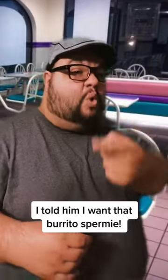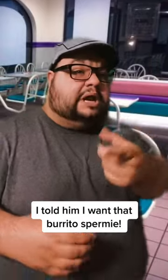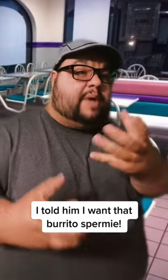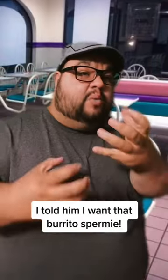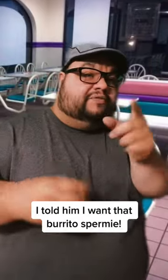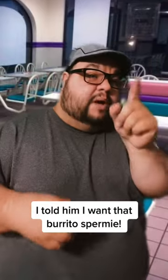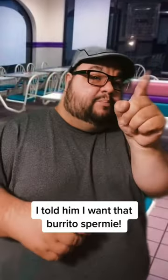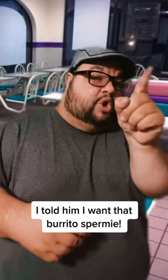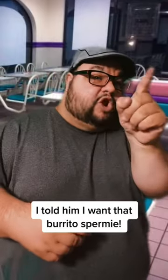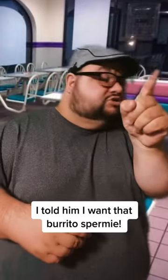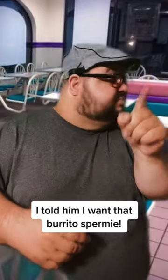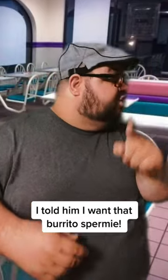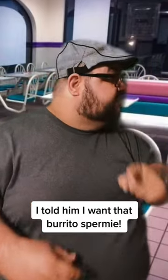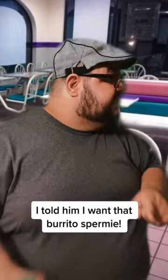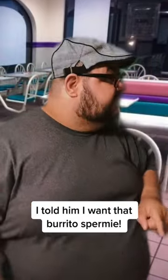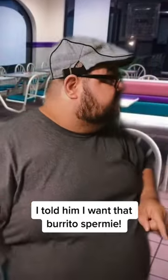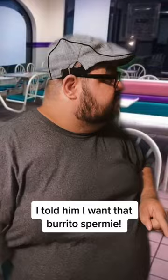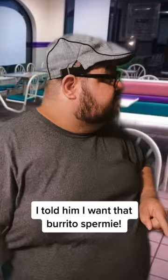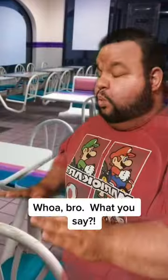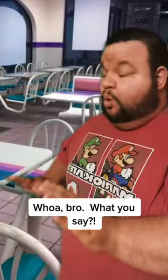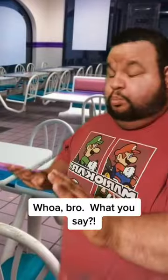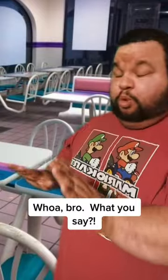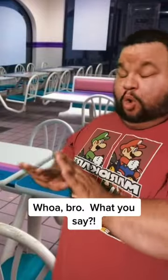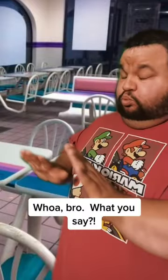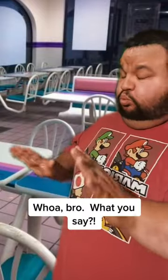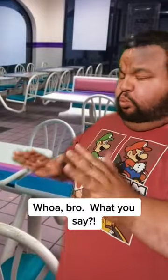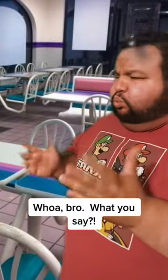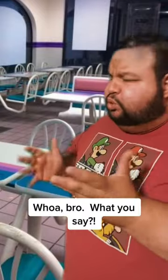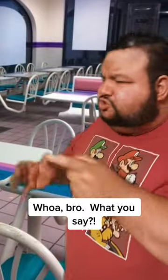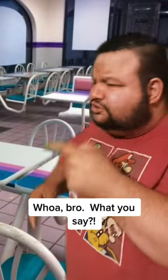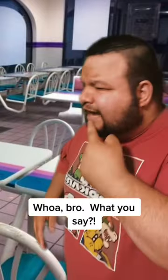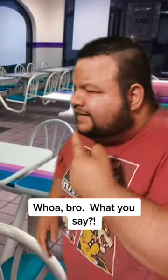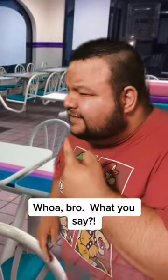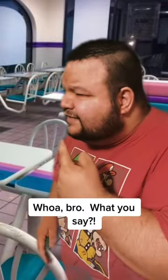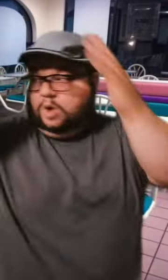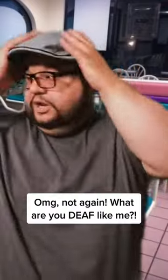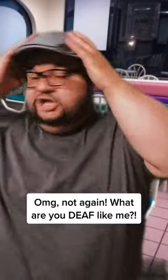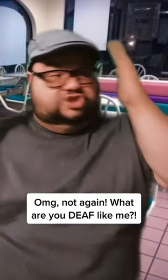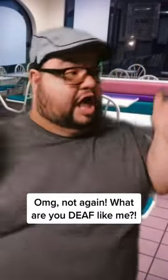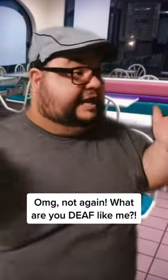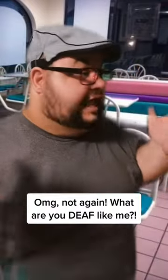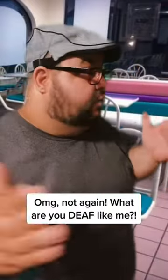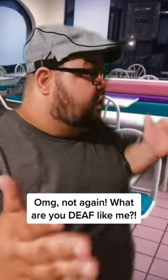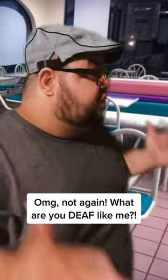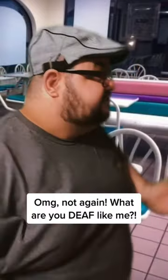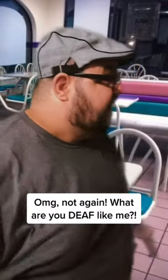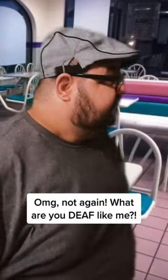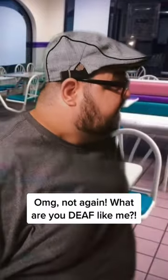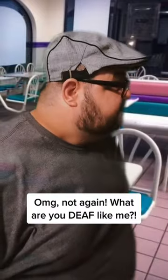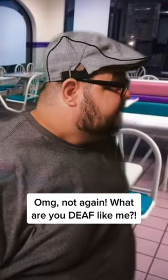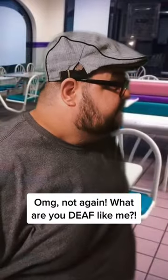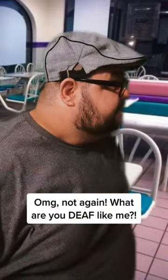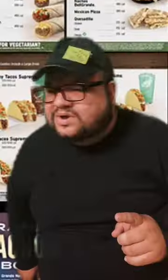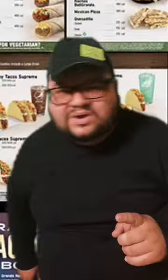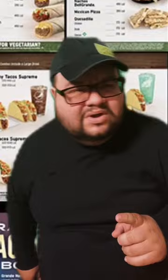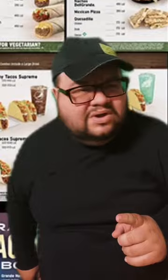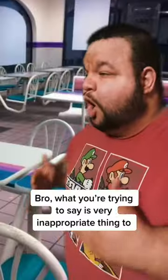him I want that birdie or spermie. Whoa, whoa, what do you say? Oh my gosh, not again, what are you deaf like me? Bro,